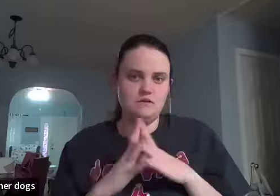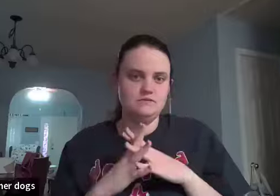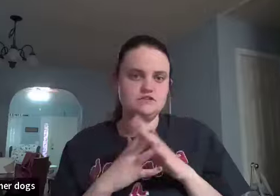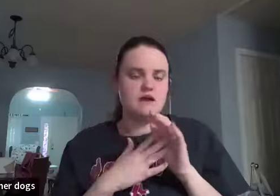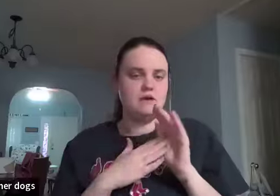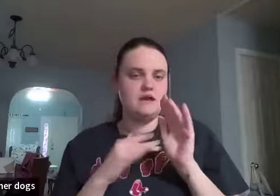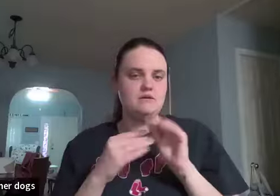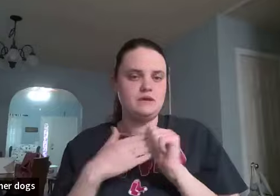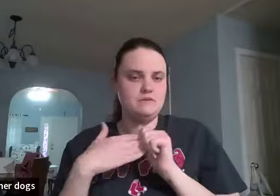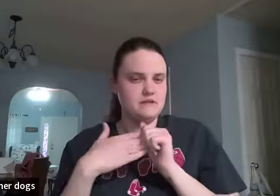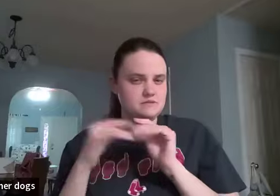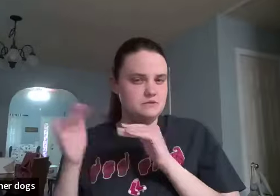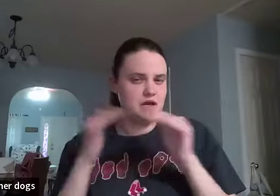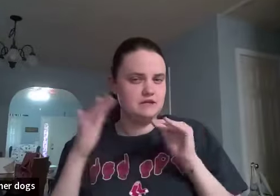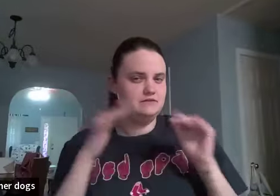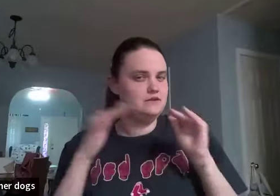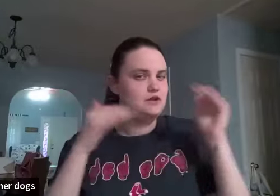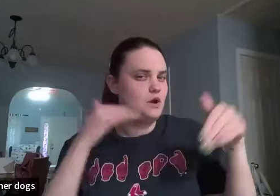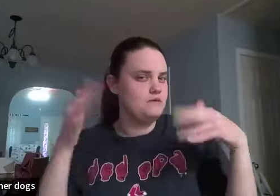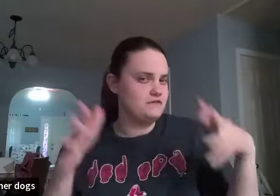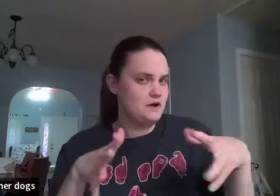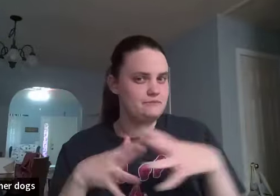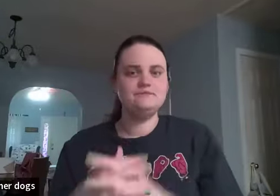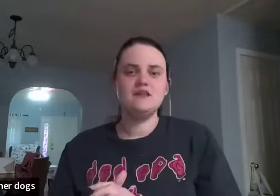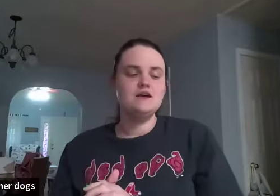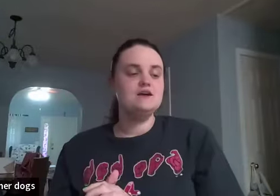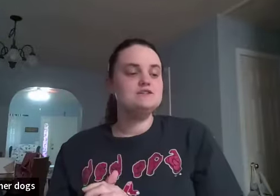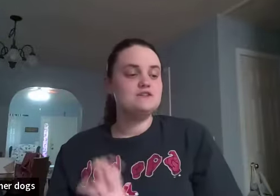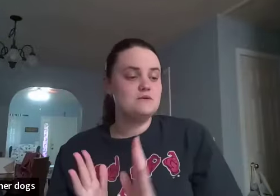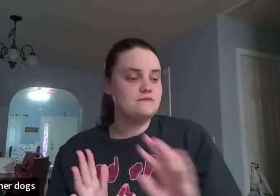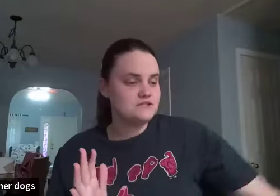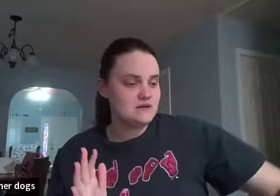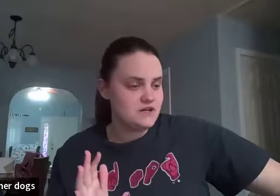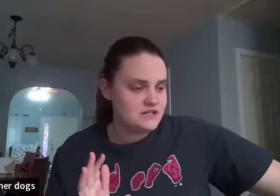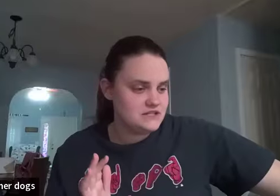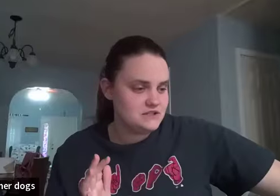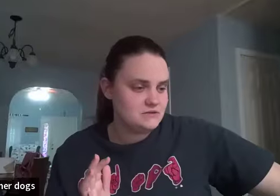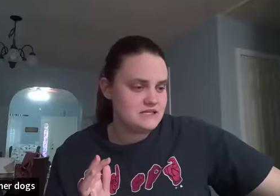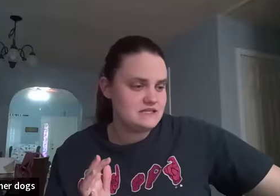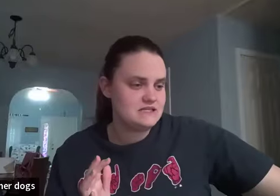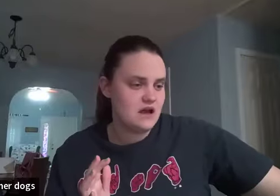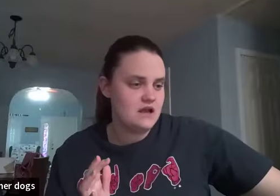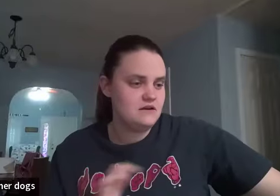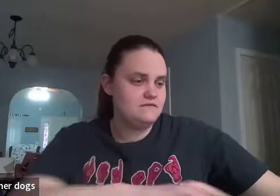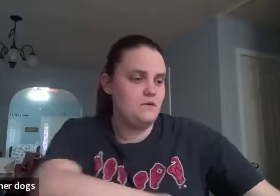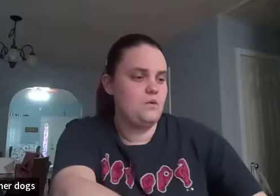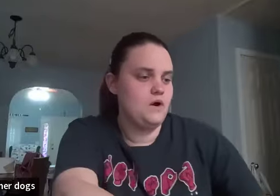well. So that way we can be flexible and kind of go with the flow. So the first sign we're going to do is the sign